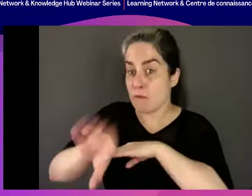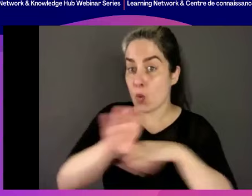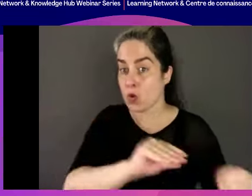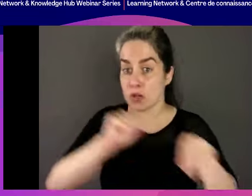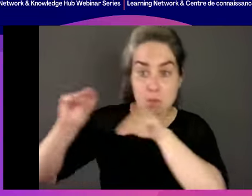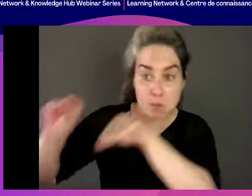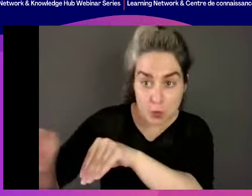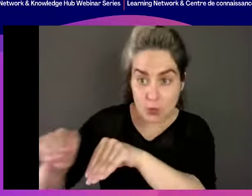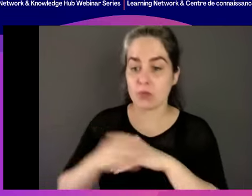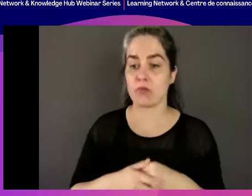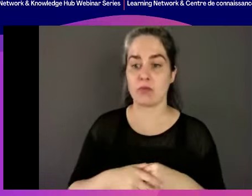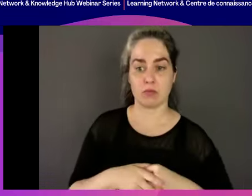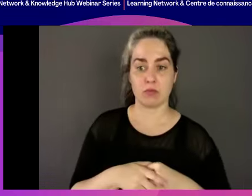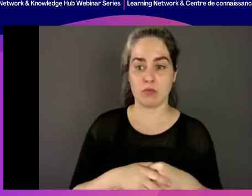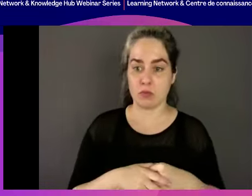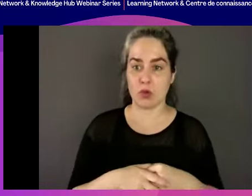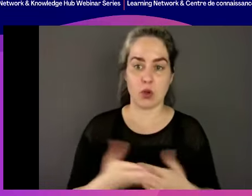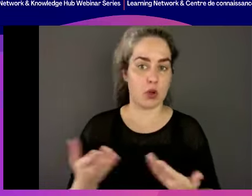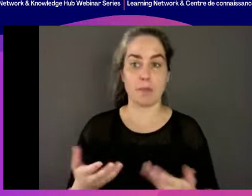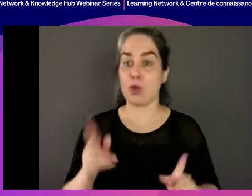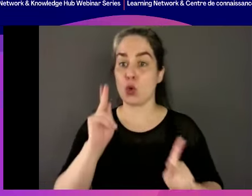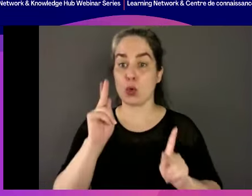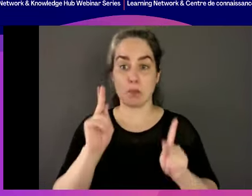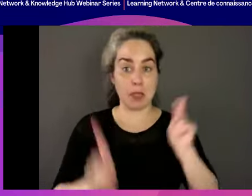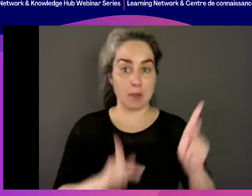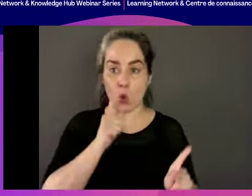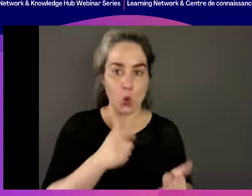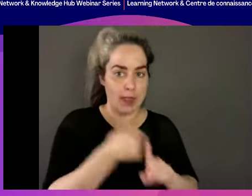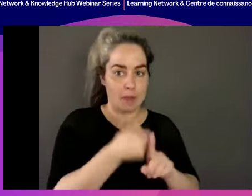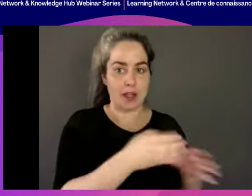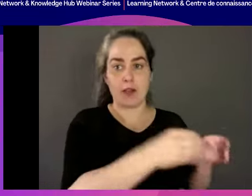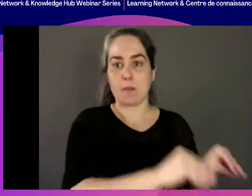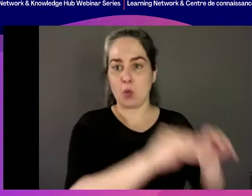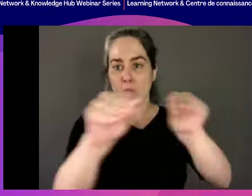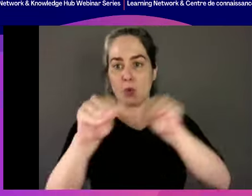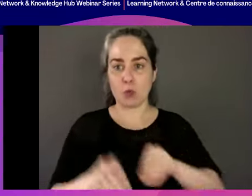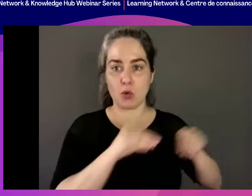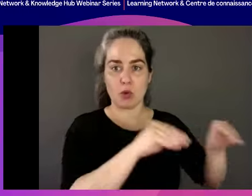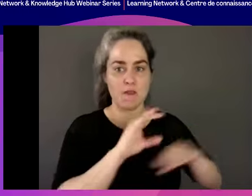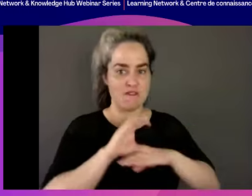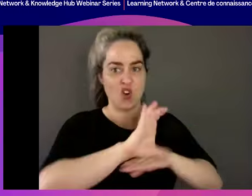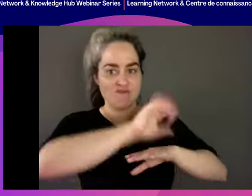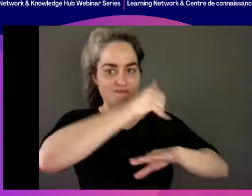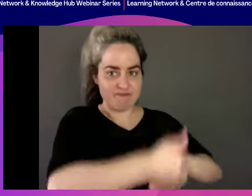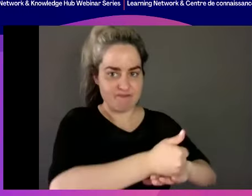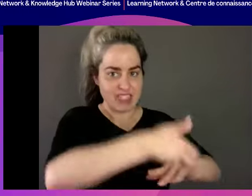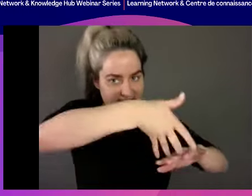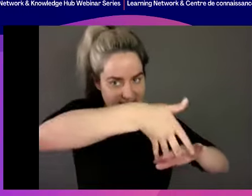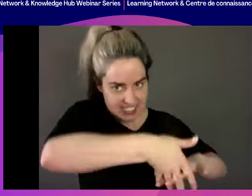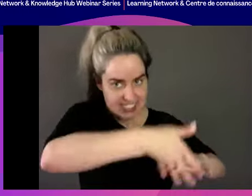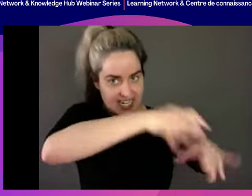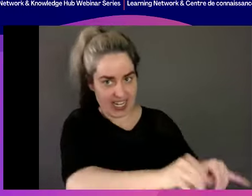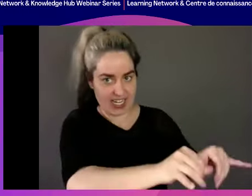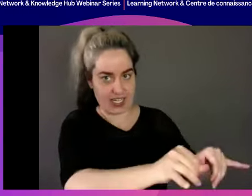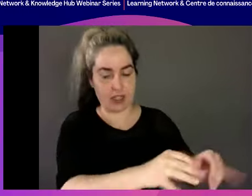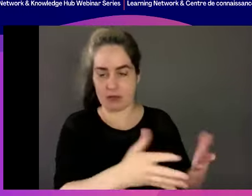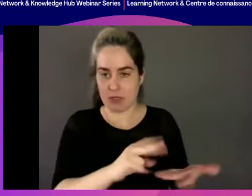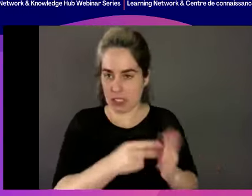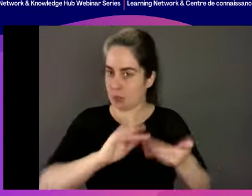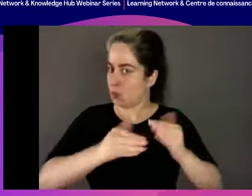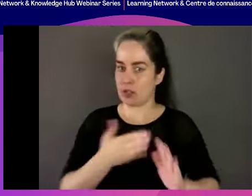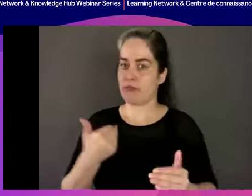where they forced nomadic groups to settle, which completely changed and affected these communities in negative ways.